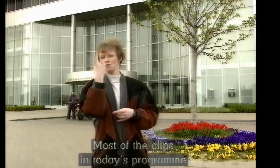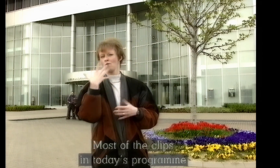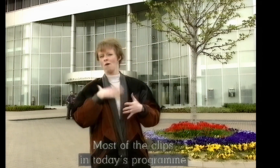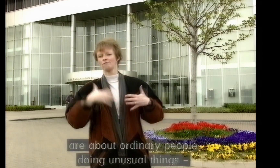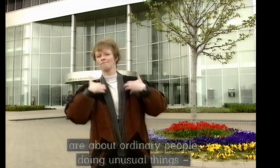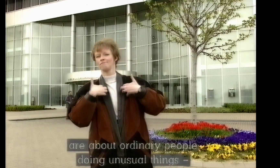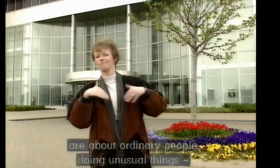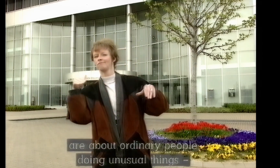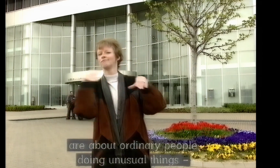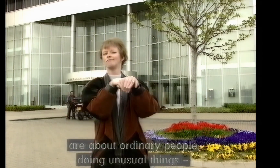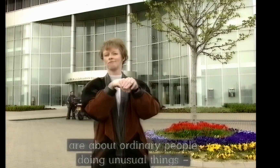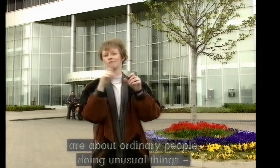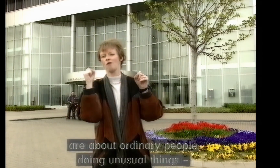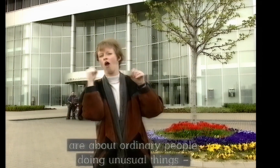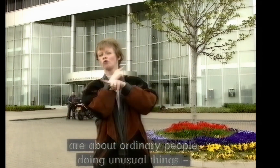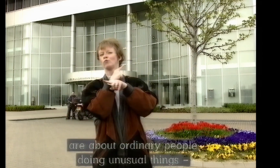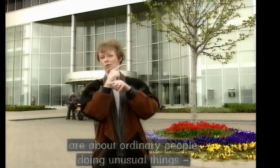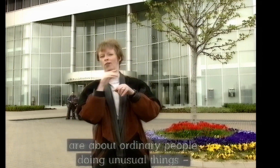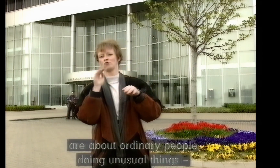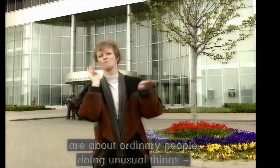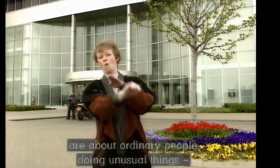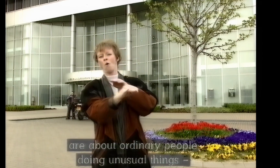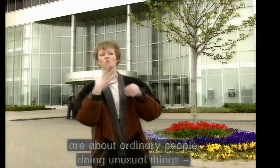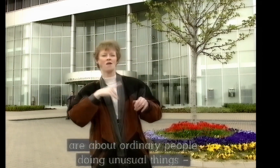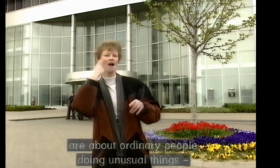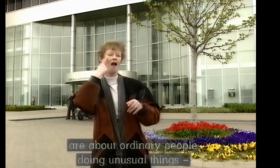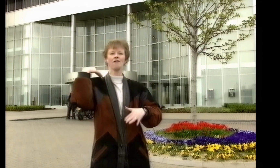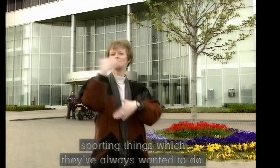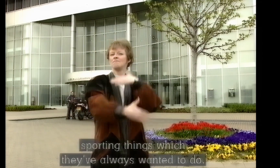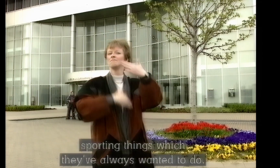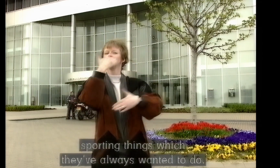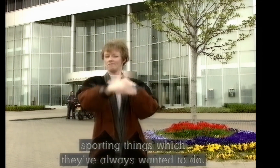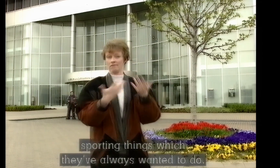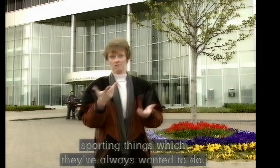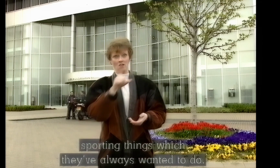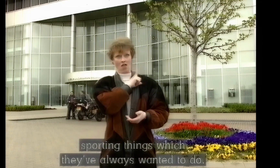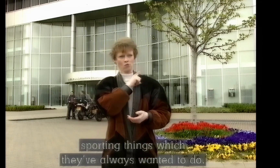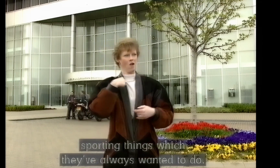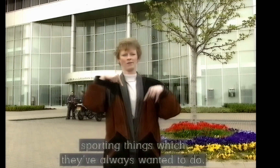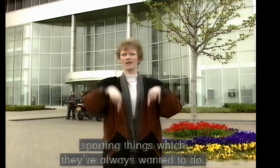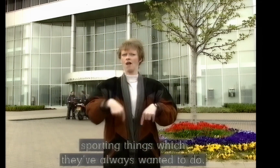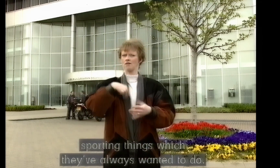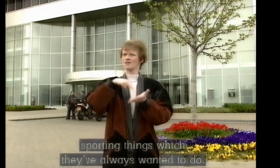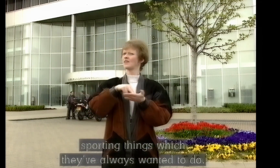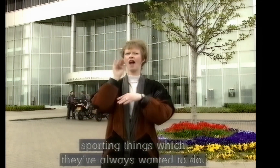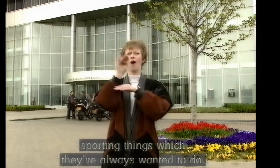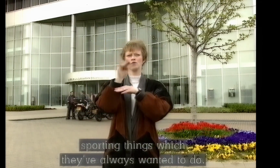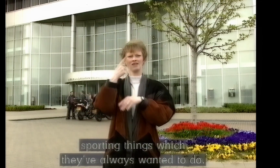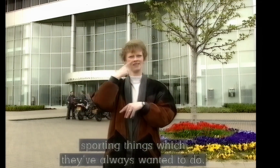about ordinary people doing unusual things, sporting things which they've always wanted to do, which is why I'm